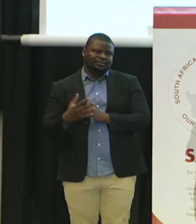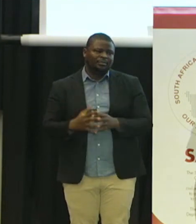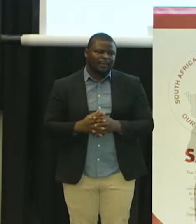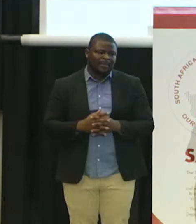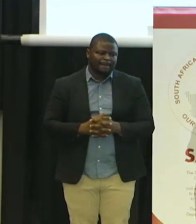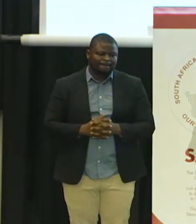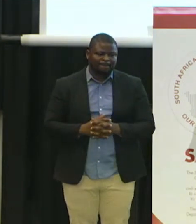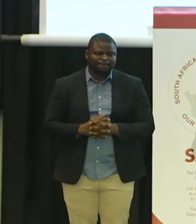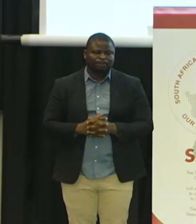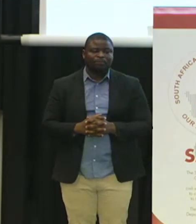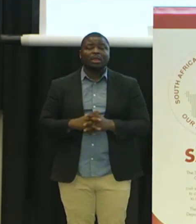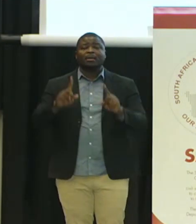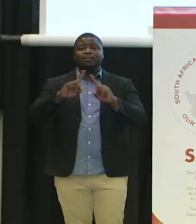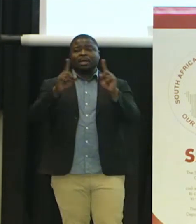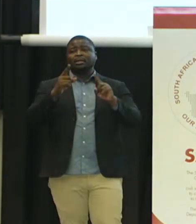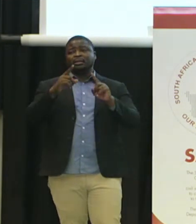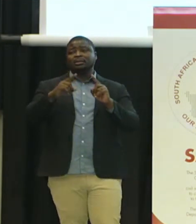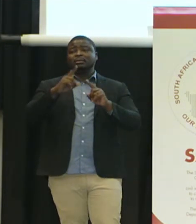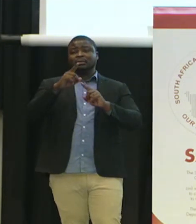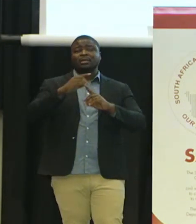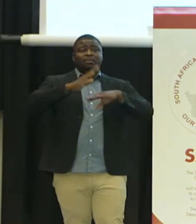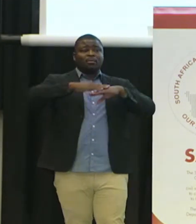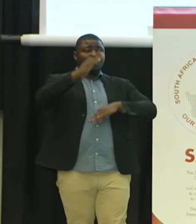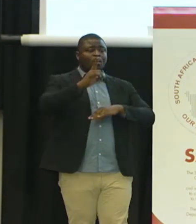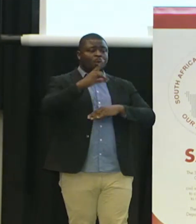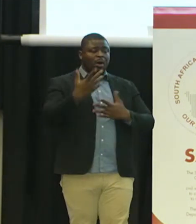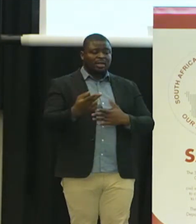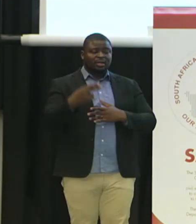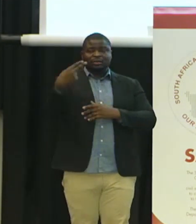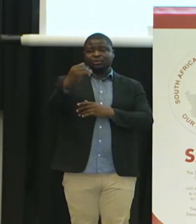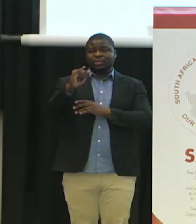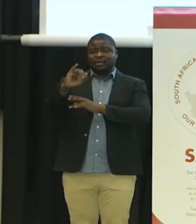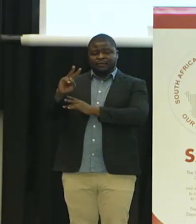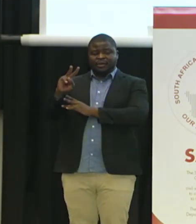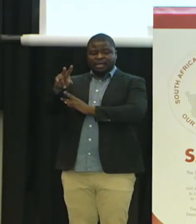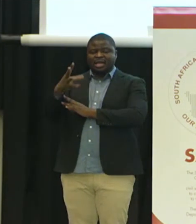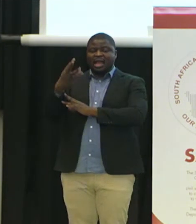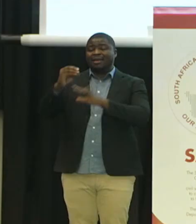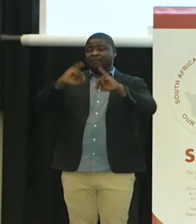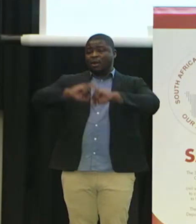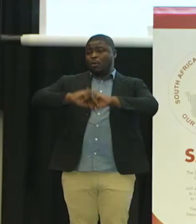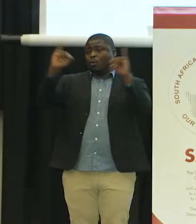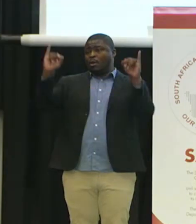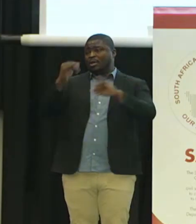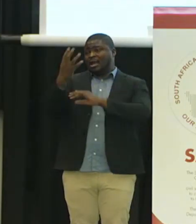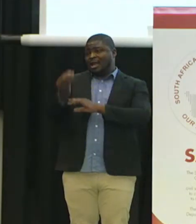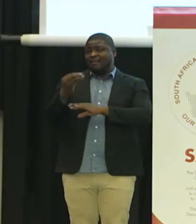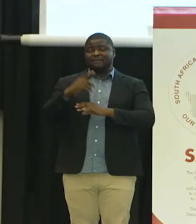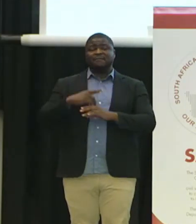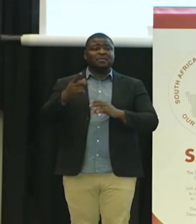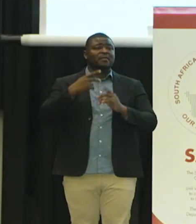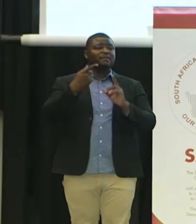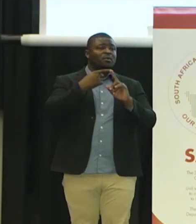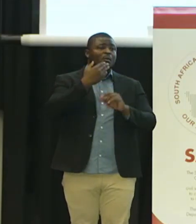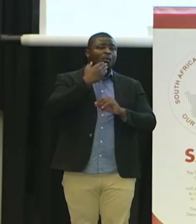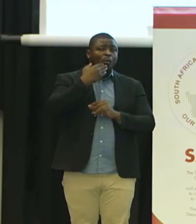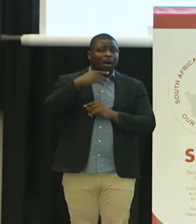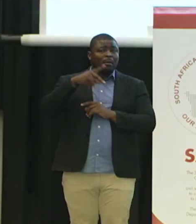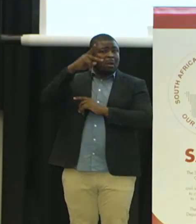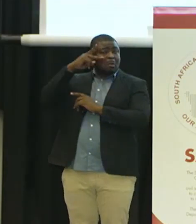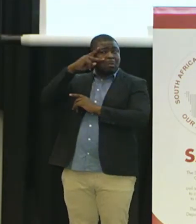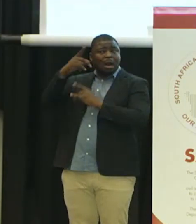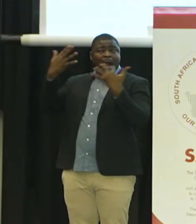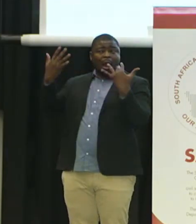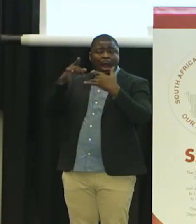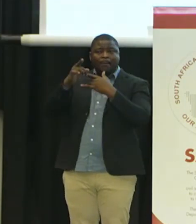So, as you all know, we've got the highest HIV prevalence amongst our key populations. Amongst the female sex workers, it's between 38